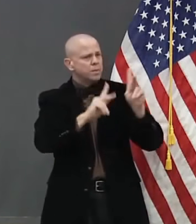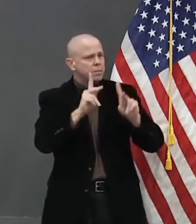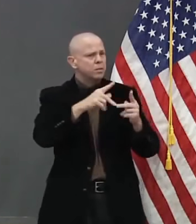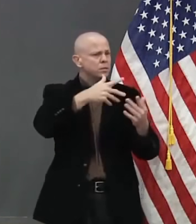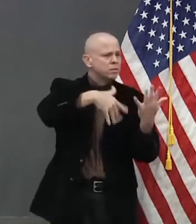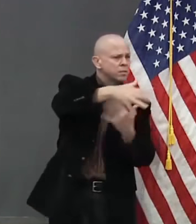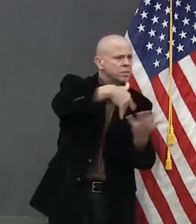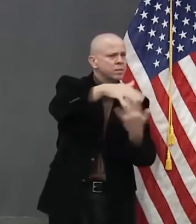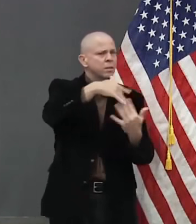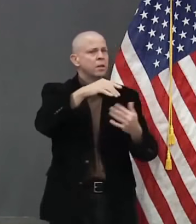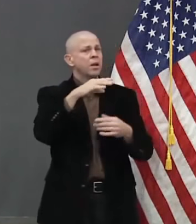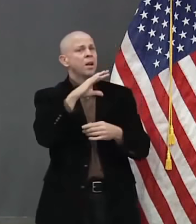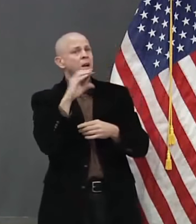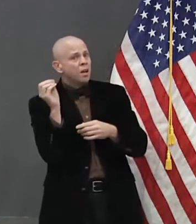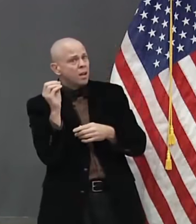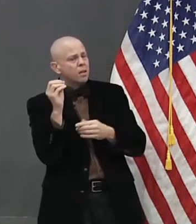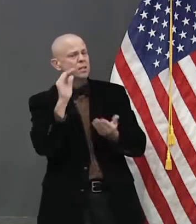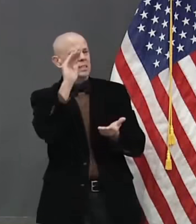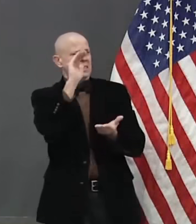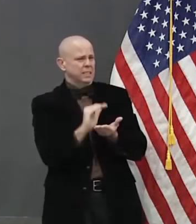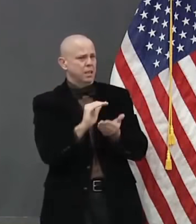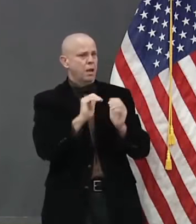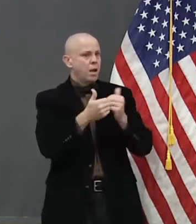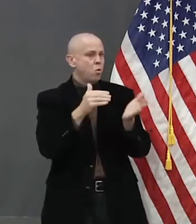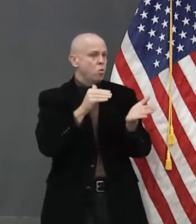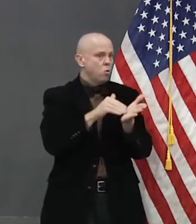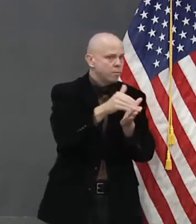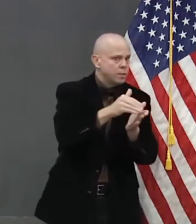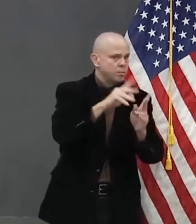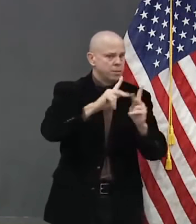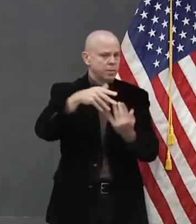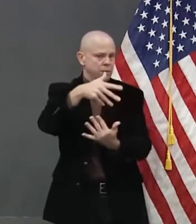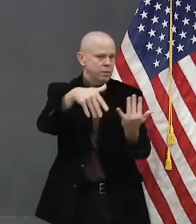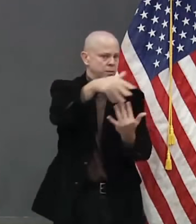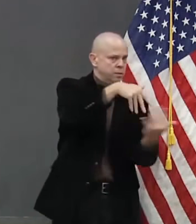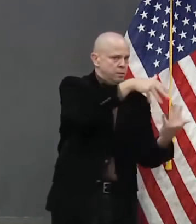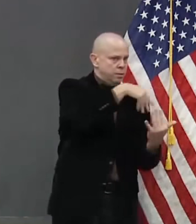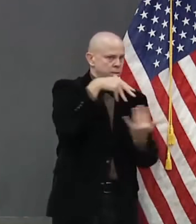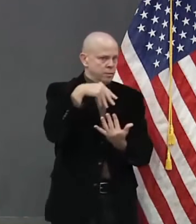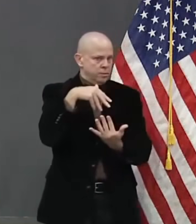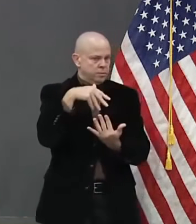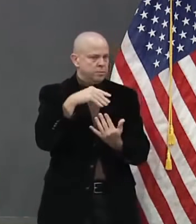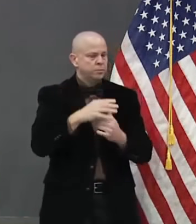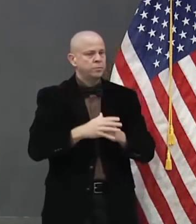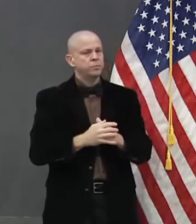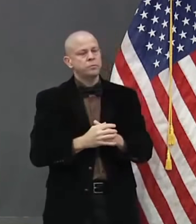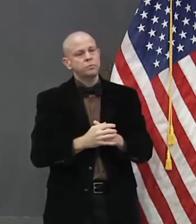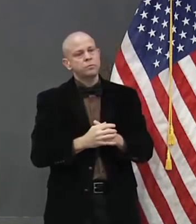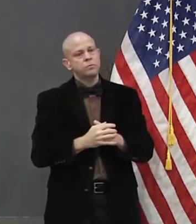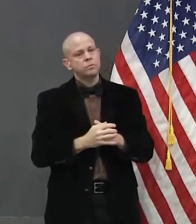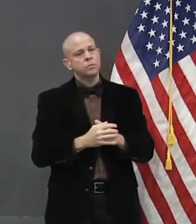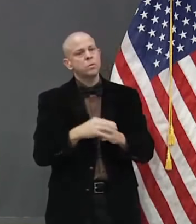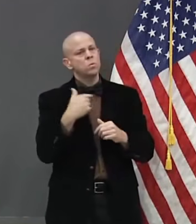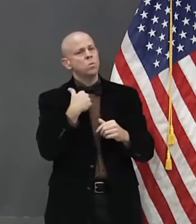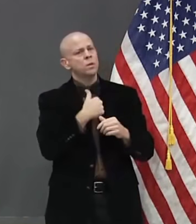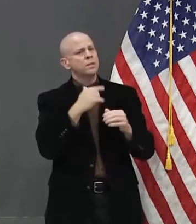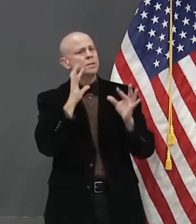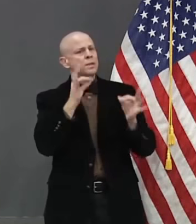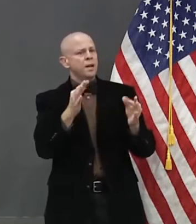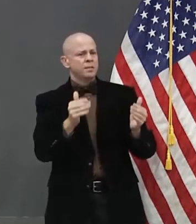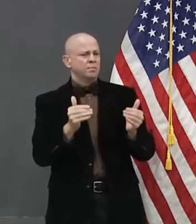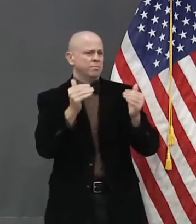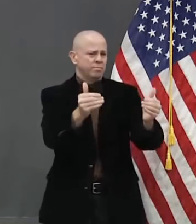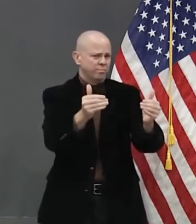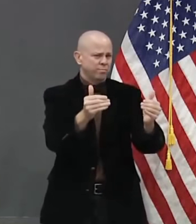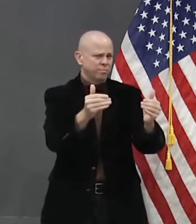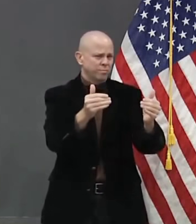to reduce the frequency of these interactions. I am taking these steps and calling